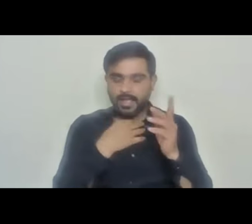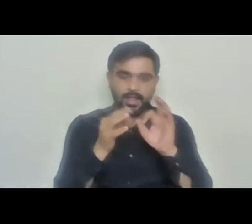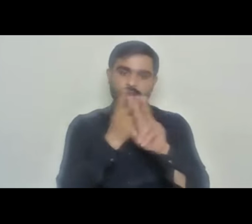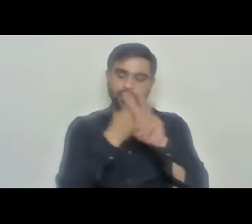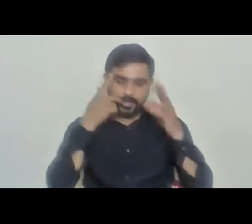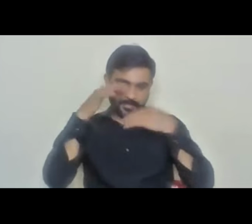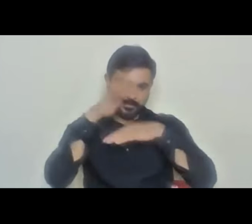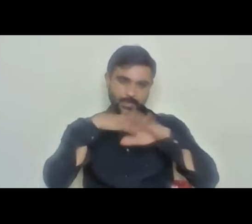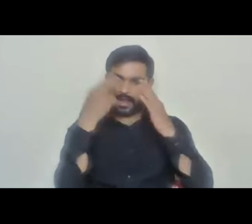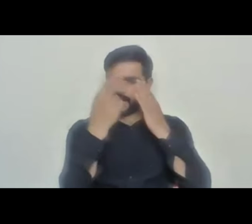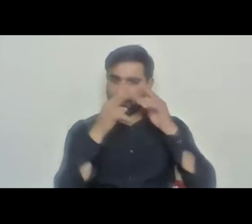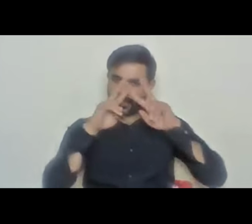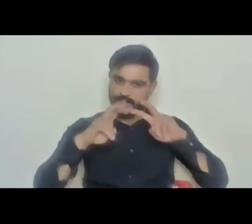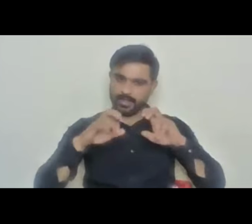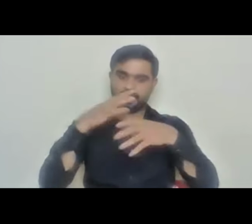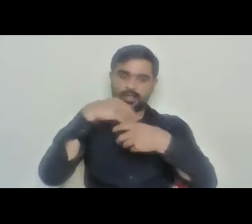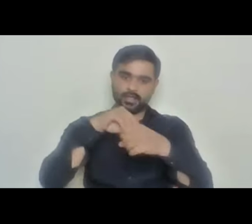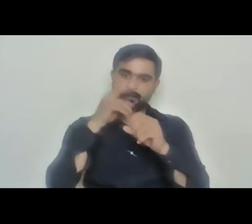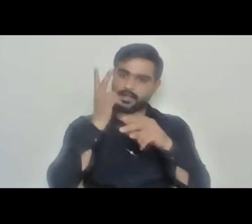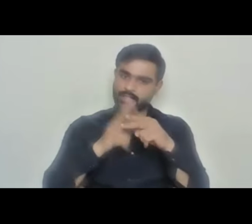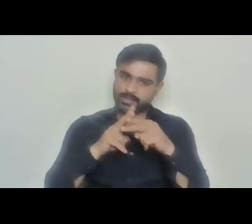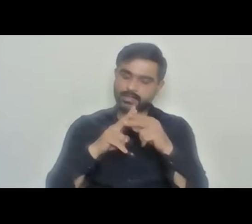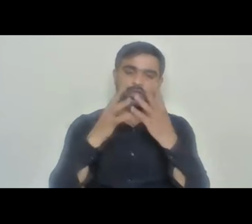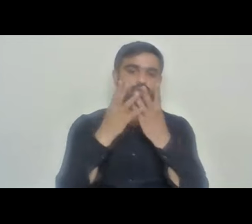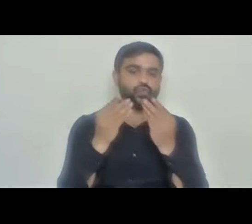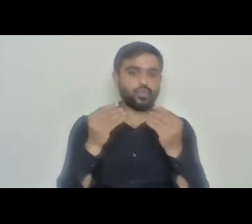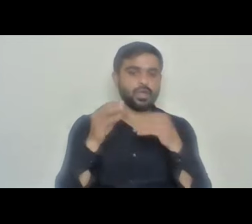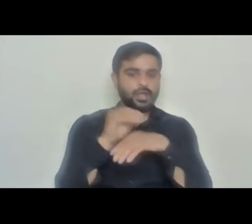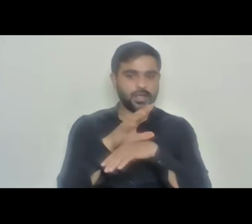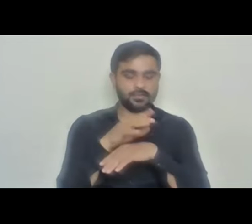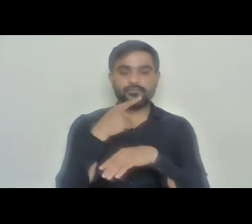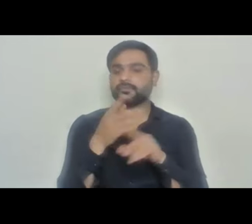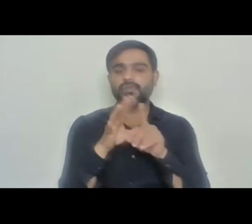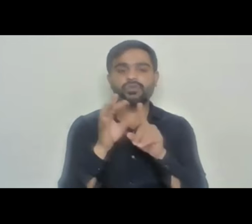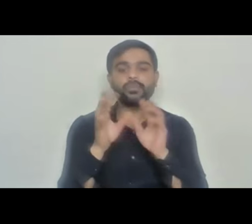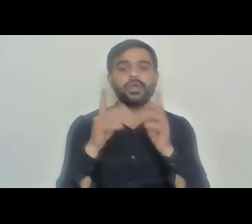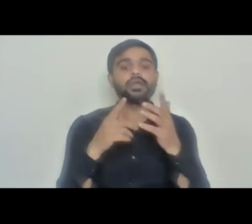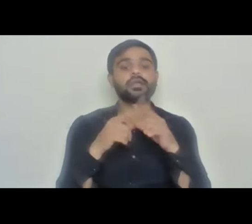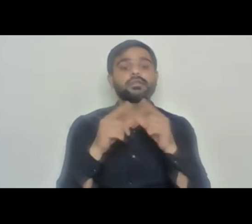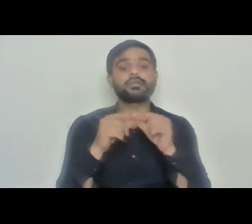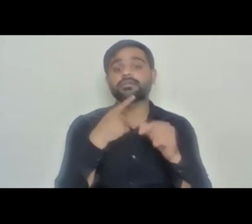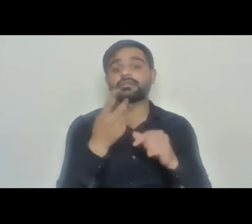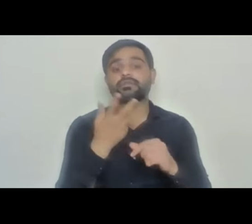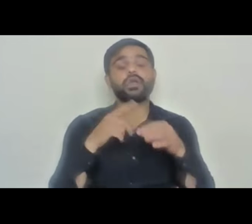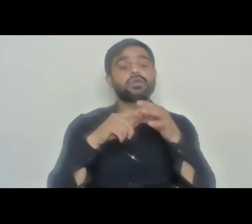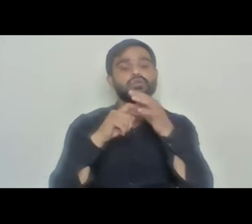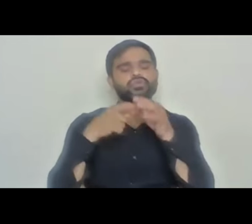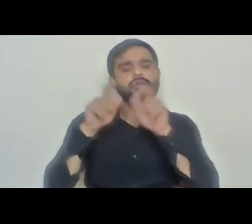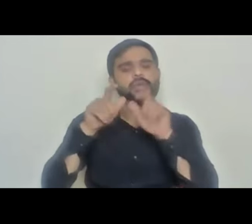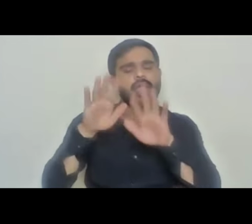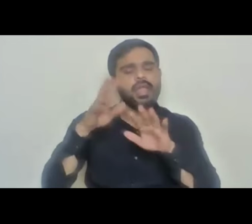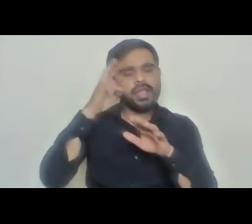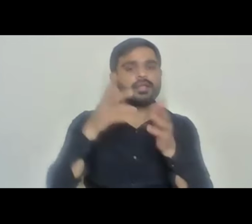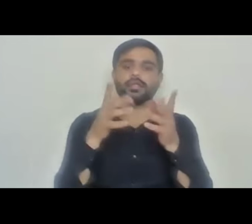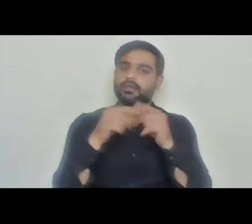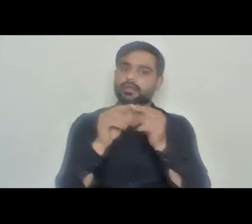design, so that you can come up with certain conclusions of what the data says about whatever questions you had.